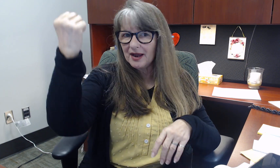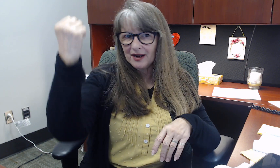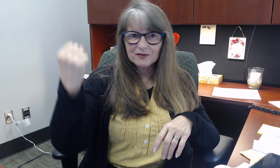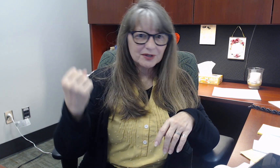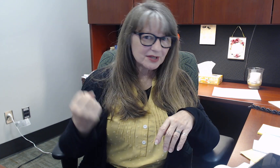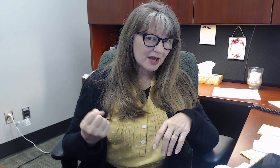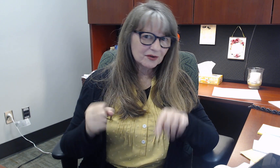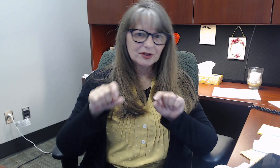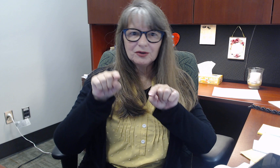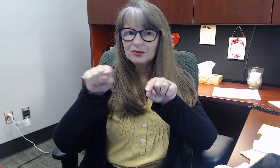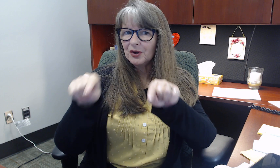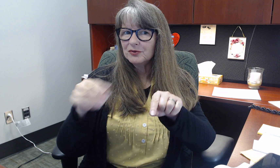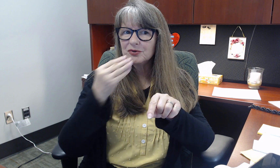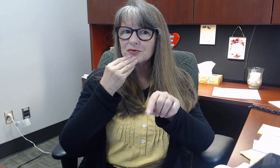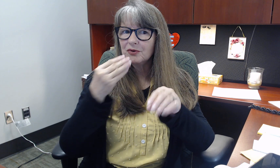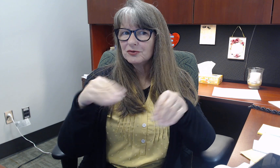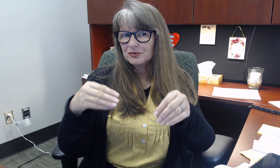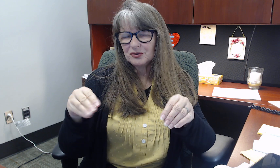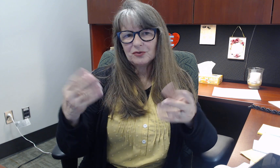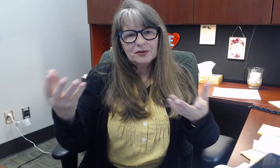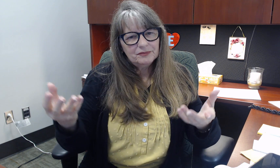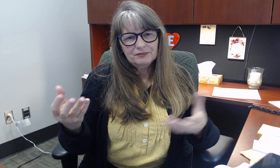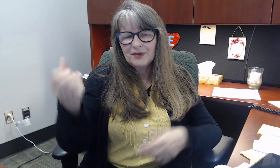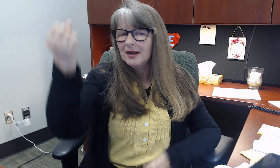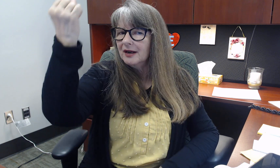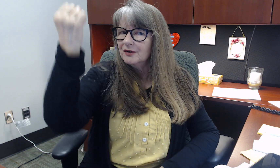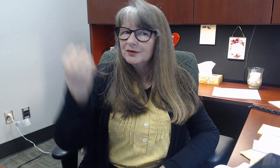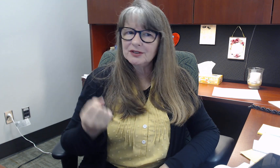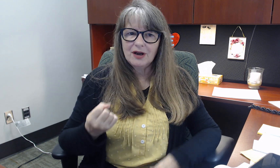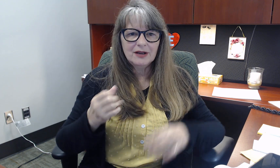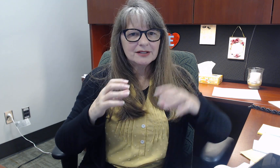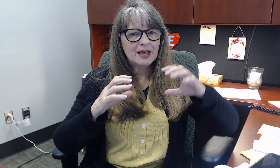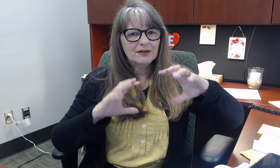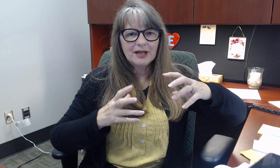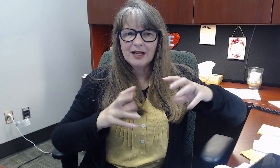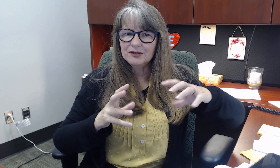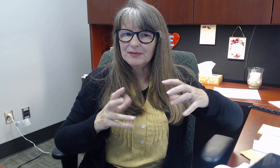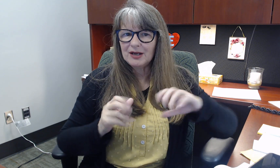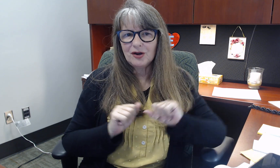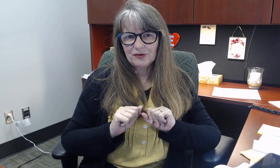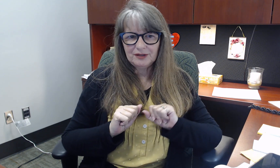every Saturday you go to the grocery store. Every Saturday I do my laundry.